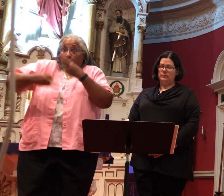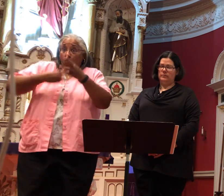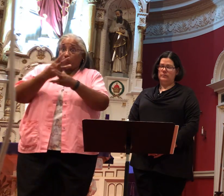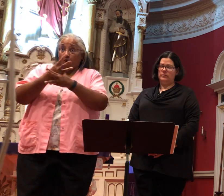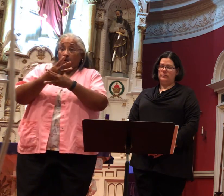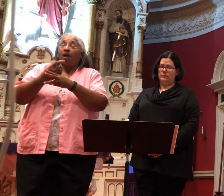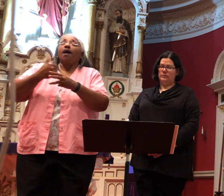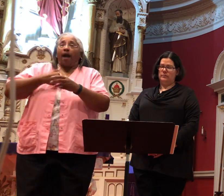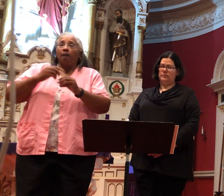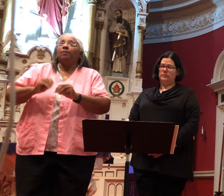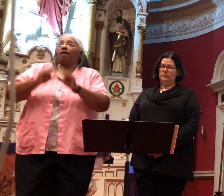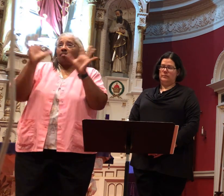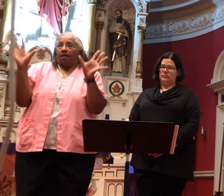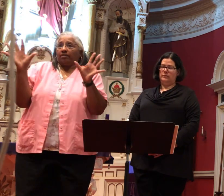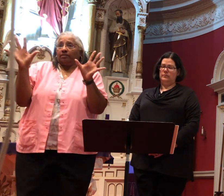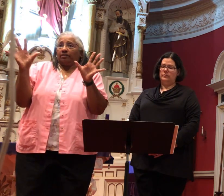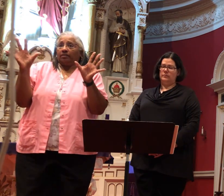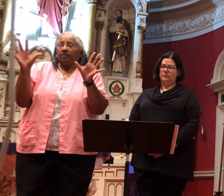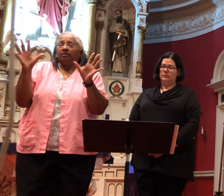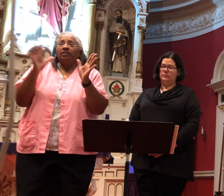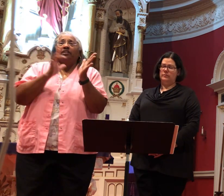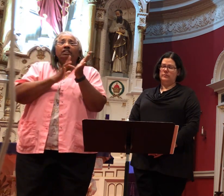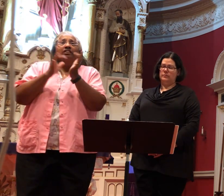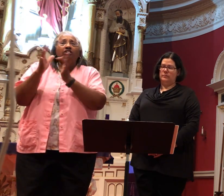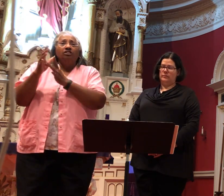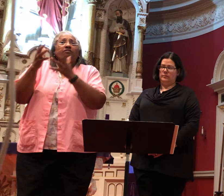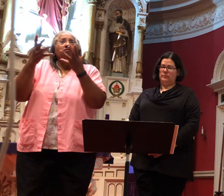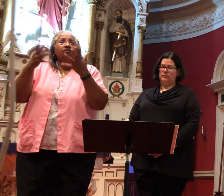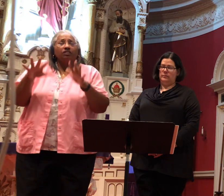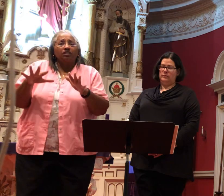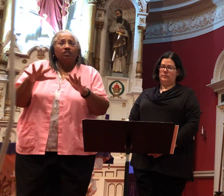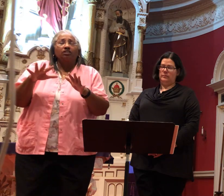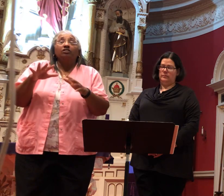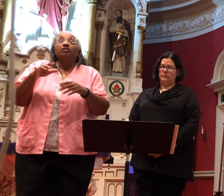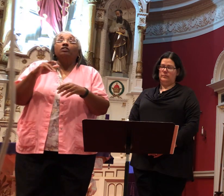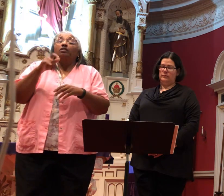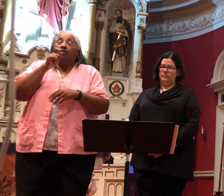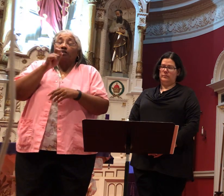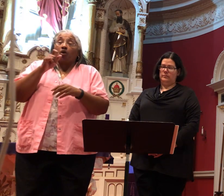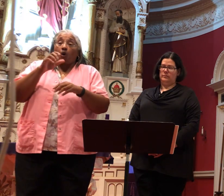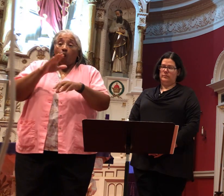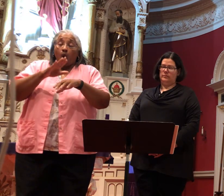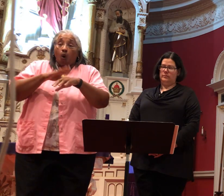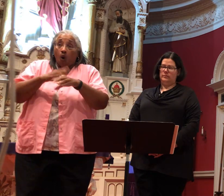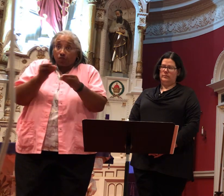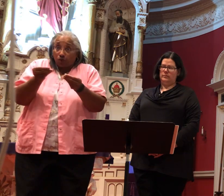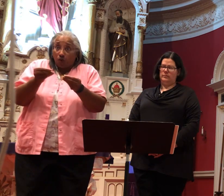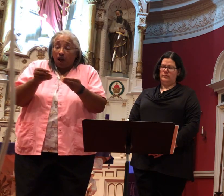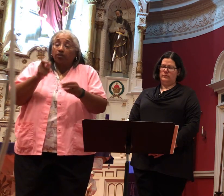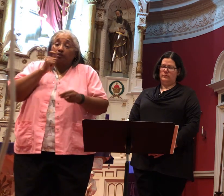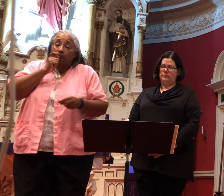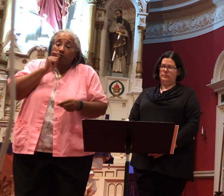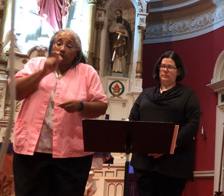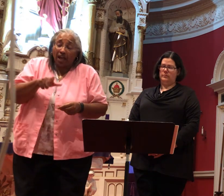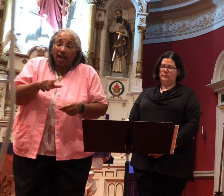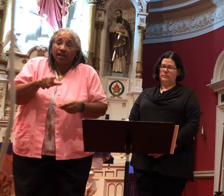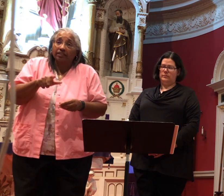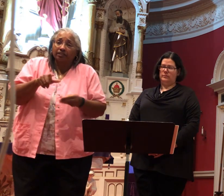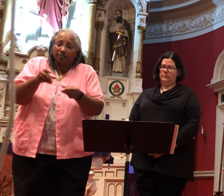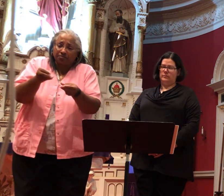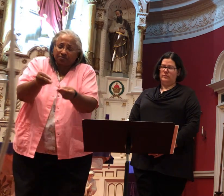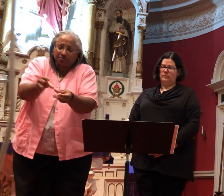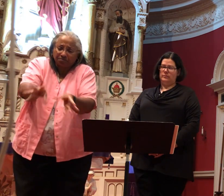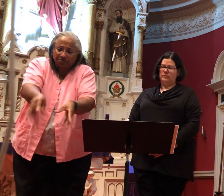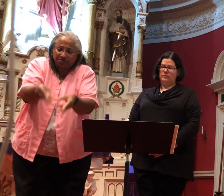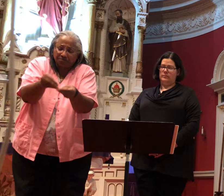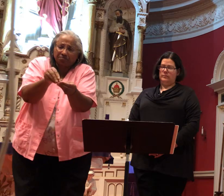world." When he had said this, he spat on the ground and made clay with his saliva and smeared